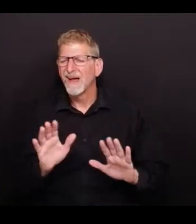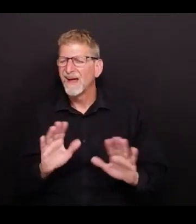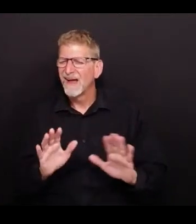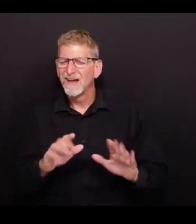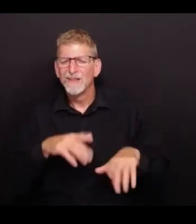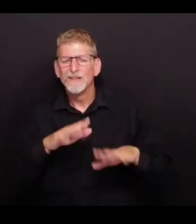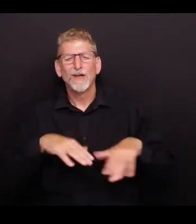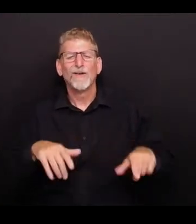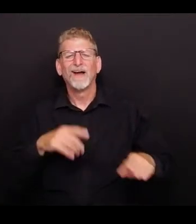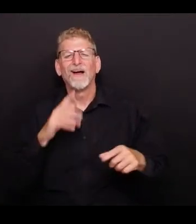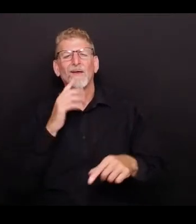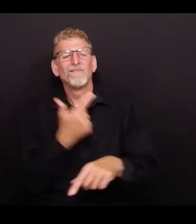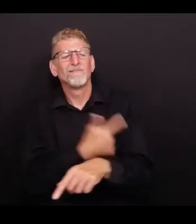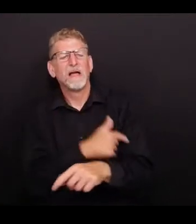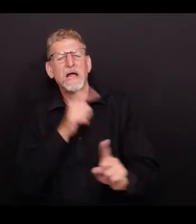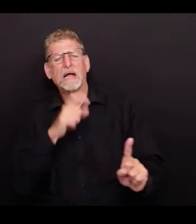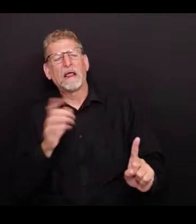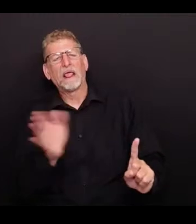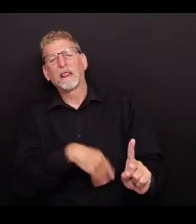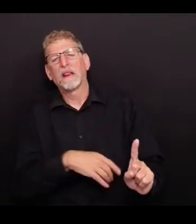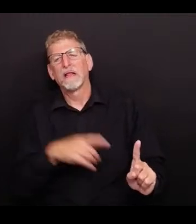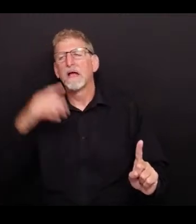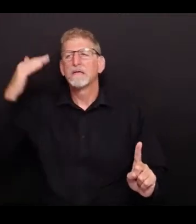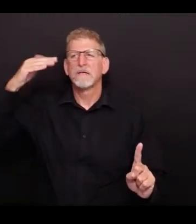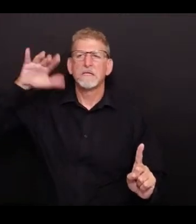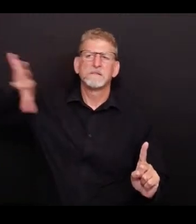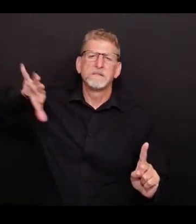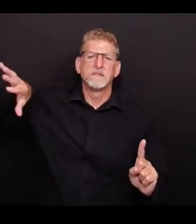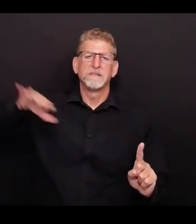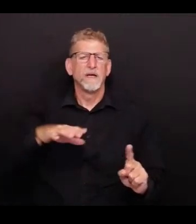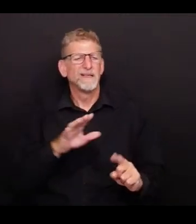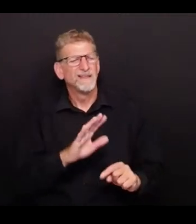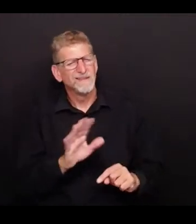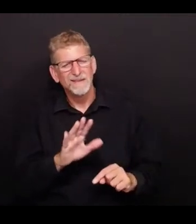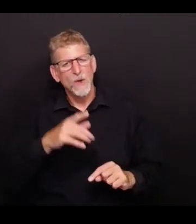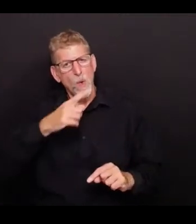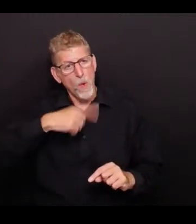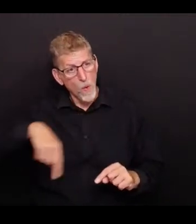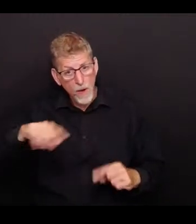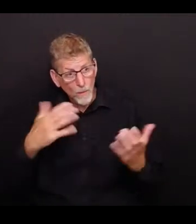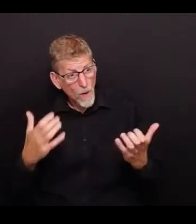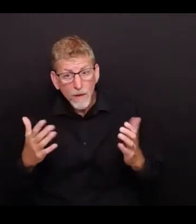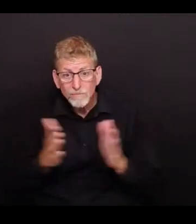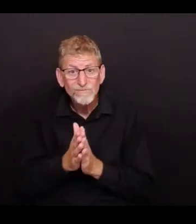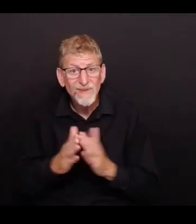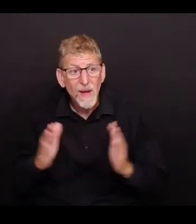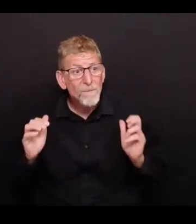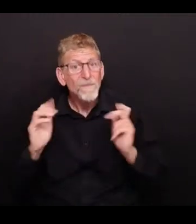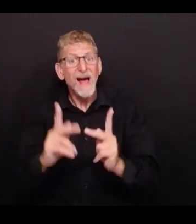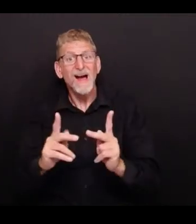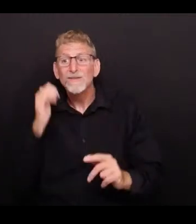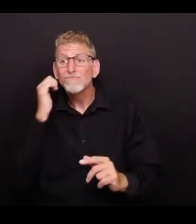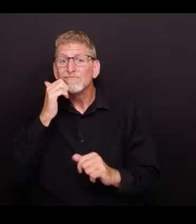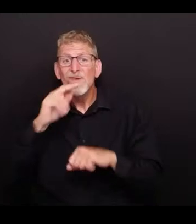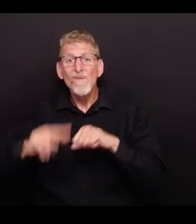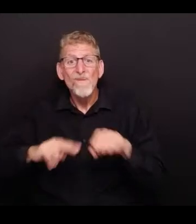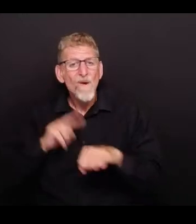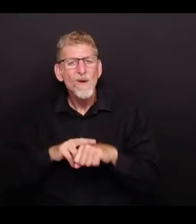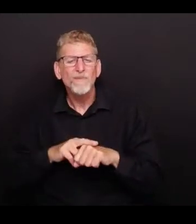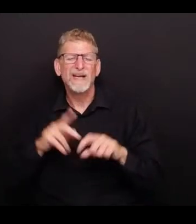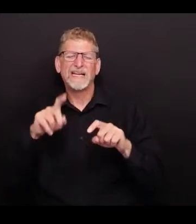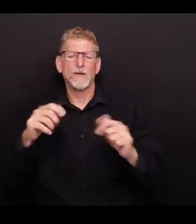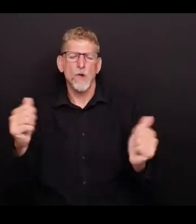overall society out of the pandemic, it's important to get everyone vaccinated so the virus doesn't have a reservoir to go to. And